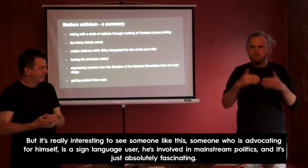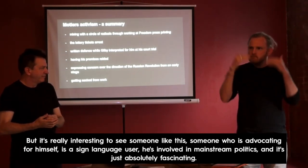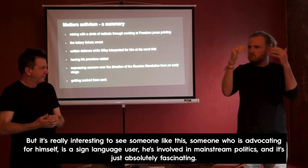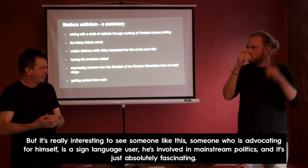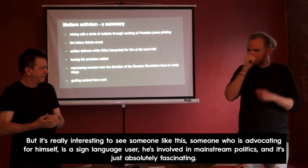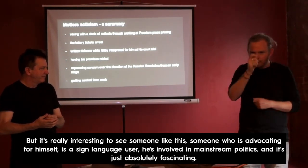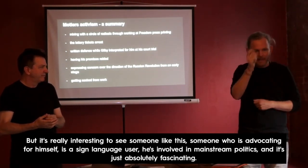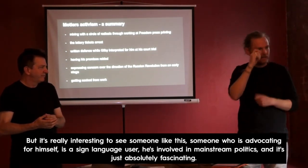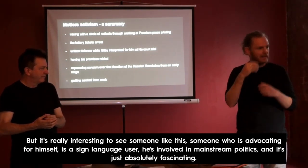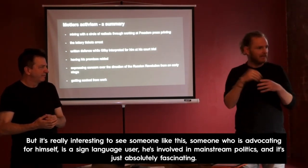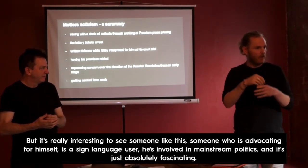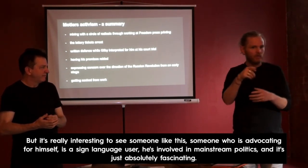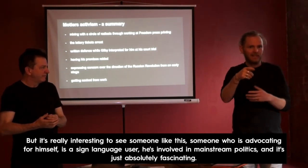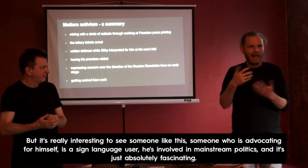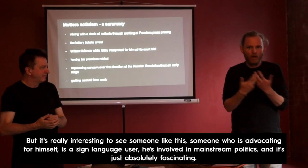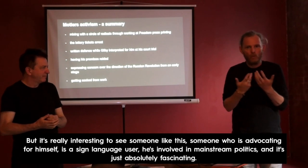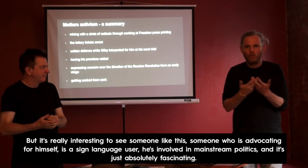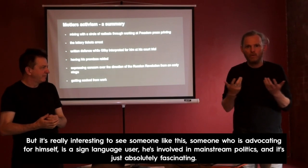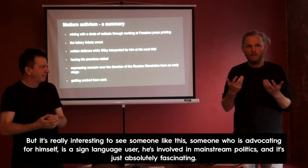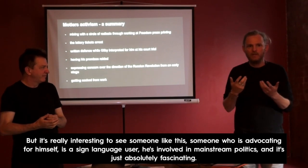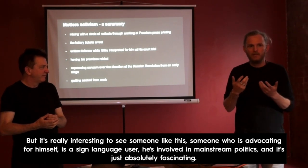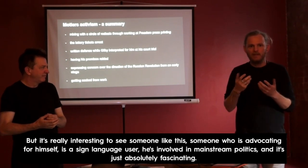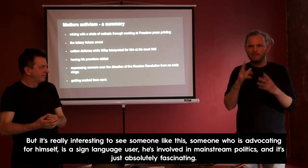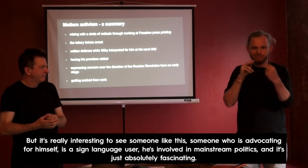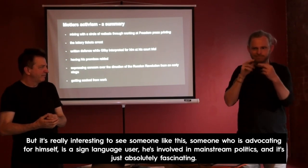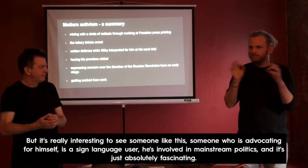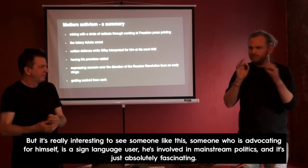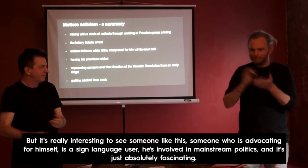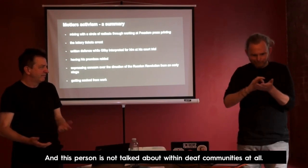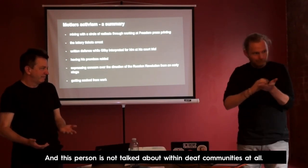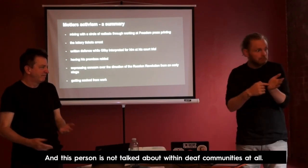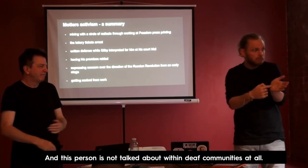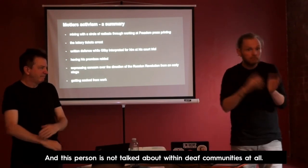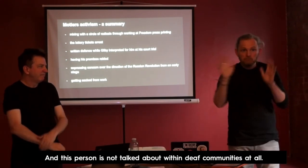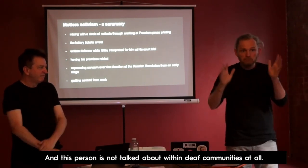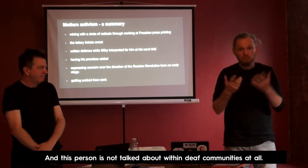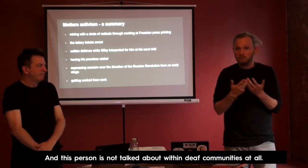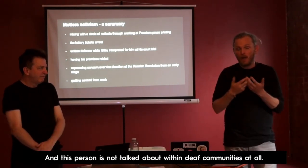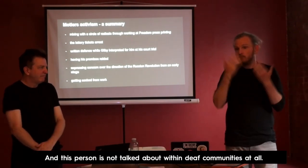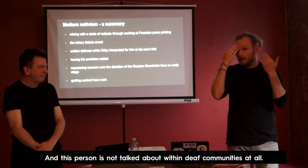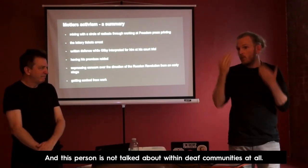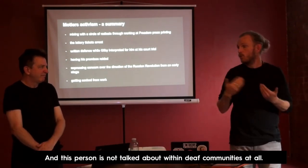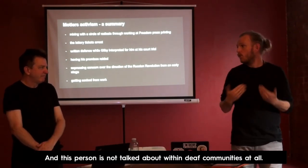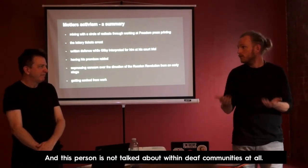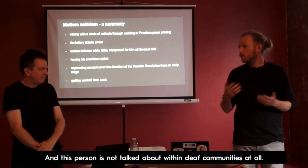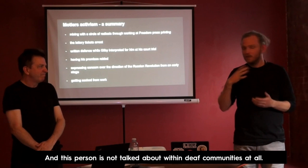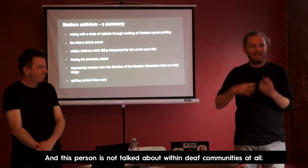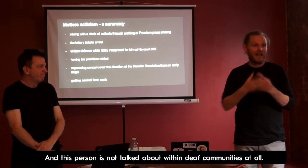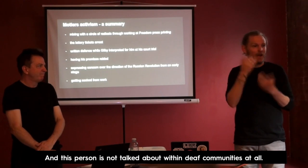he's involved in mainstream politics, and it's just absolutely fascinating. And this person is not talked about within